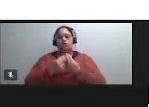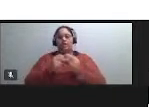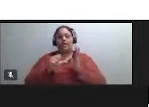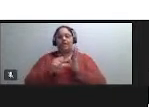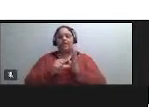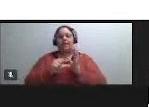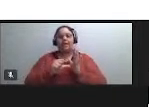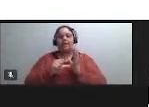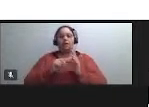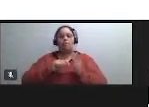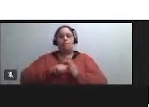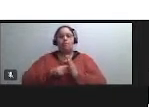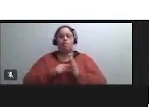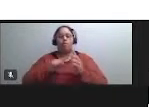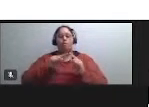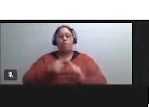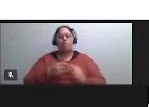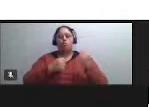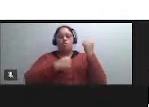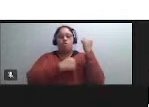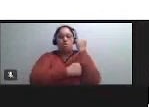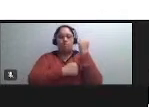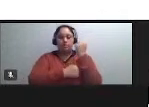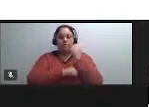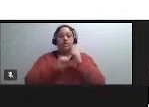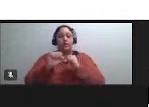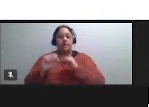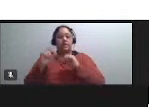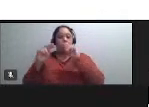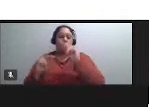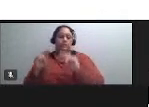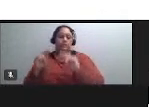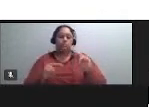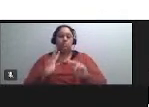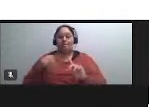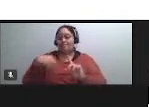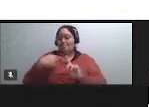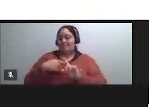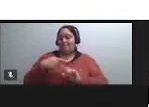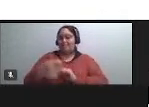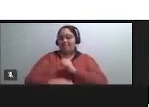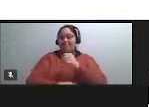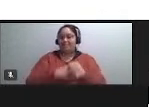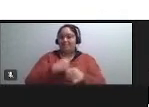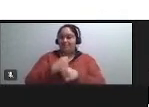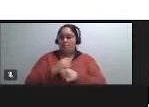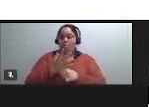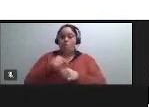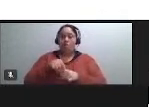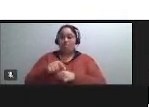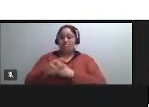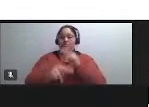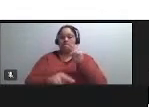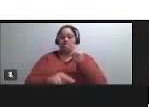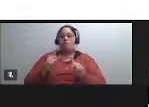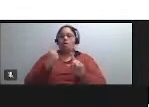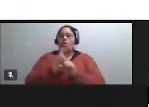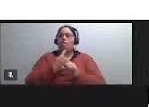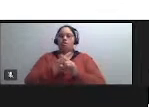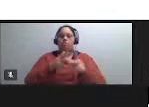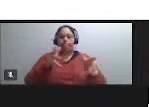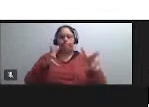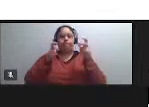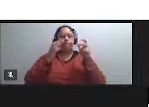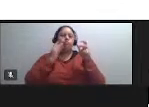Point Office. Their assessment had until this year, or this assessment, only taken